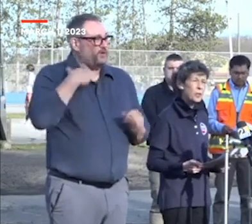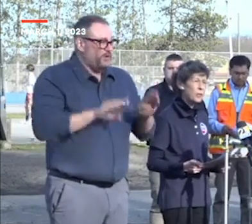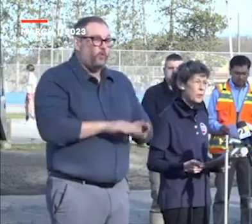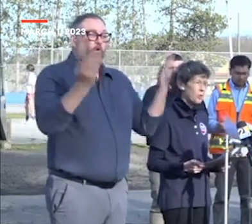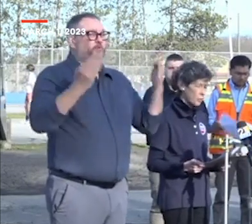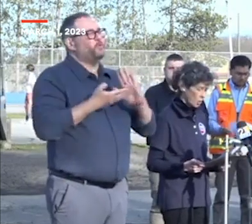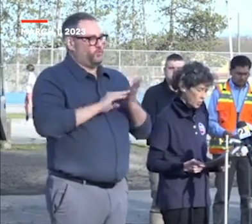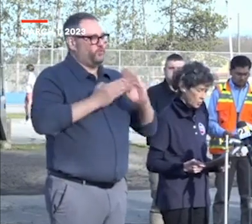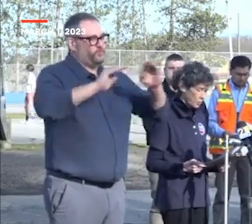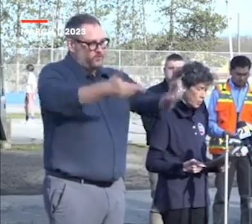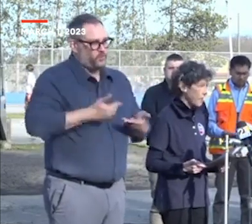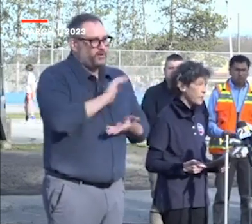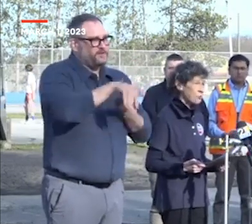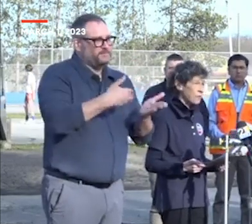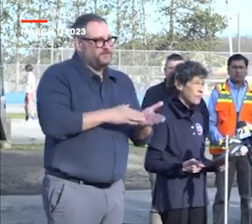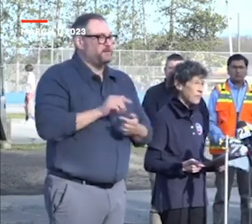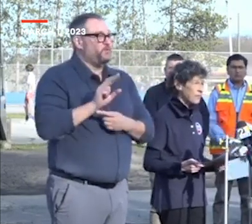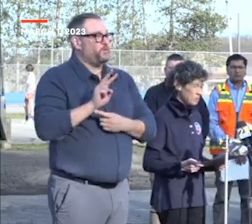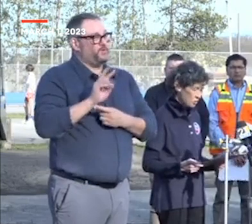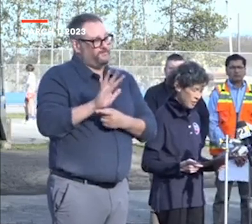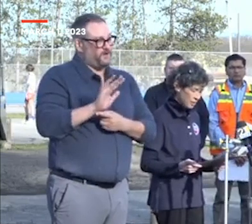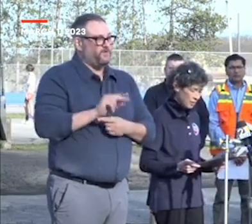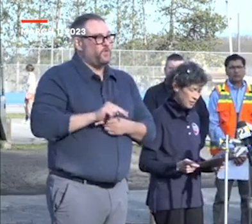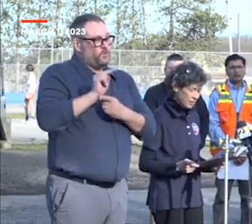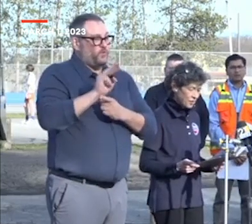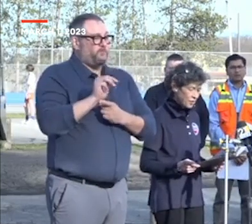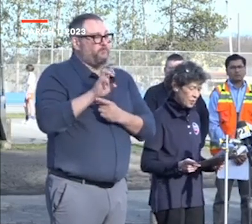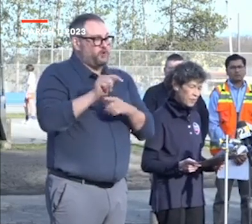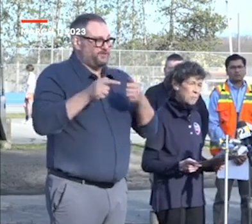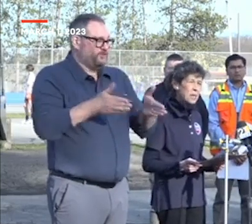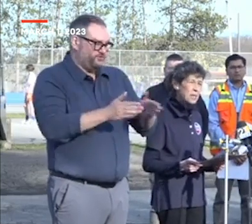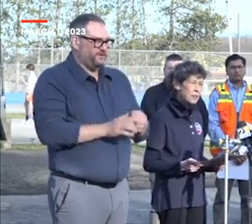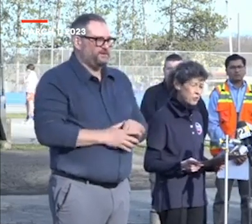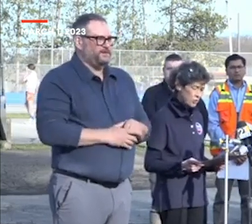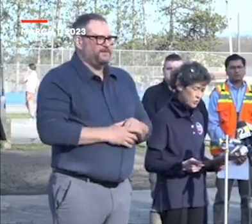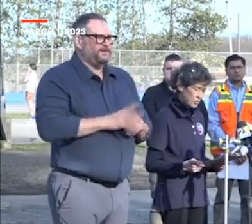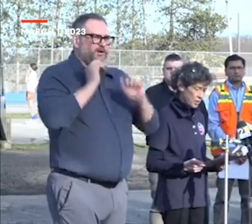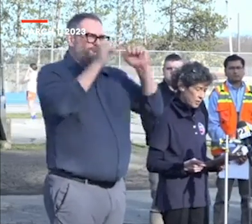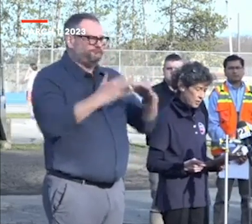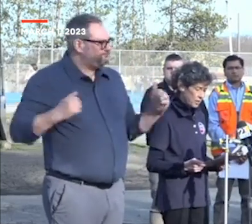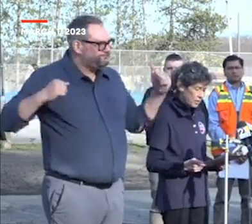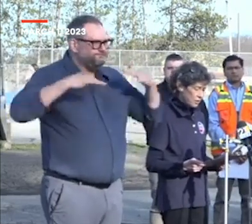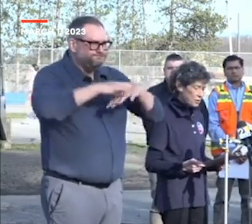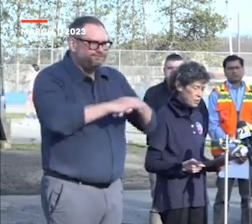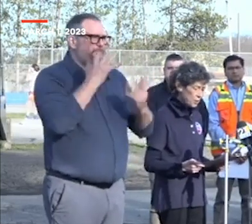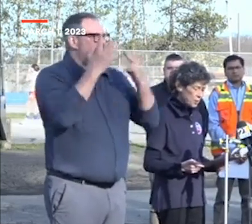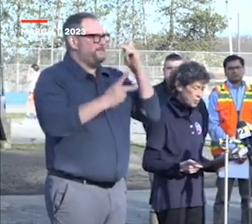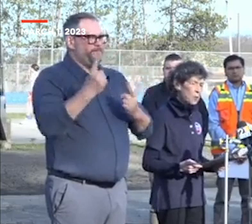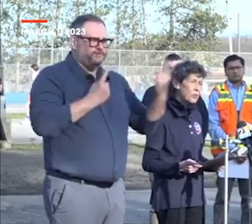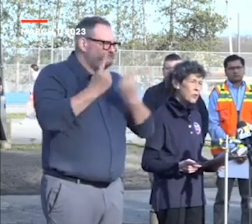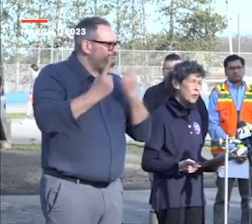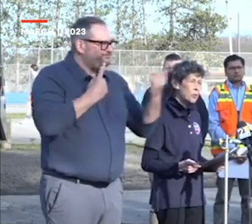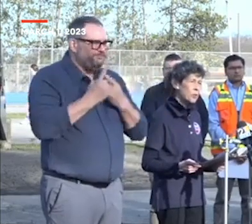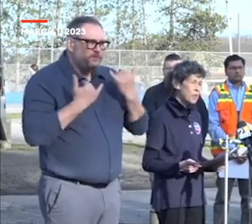at 25 North Market Street. We had a great turnout, and I know we've had many visitors today. This is a place